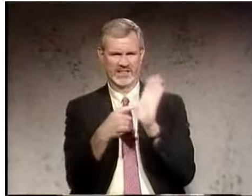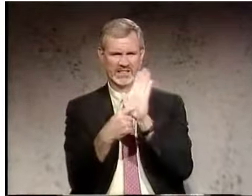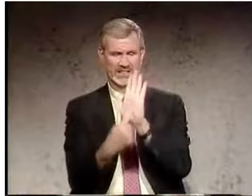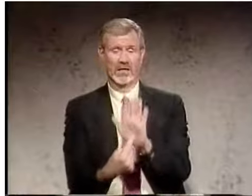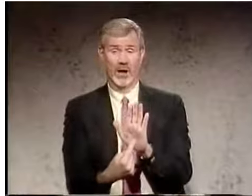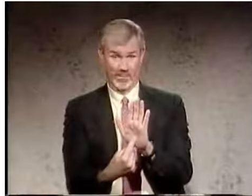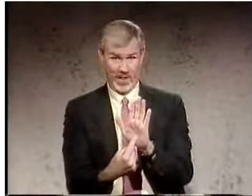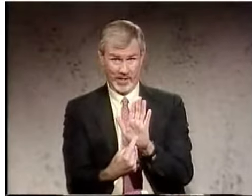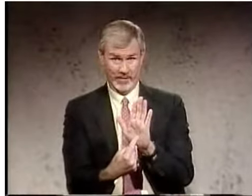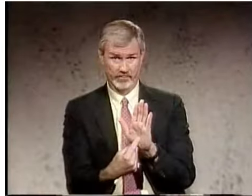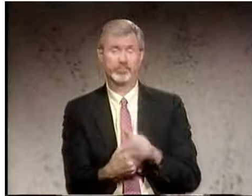nouns.